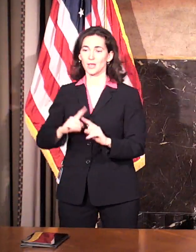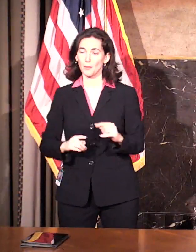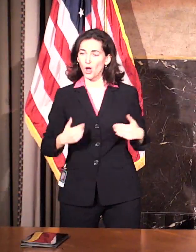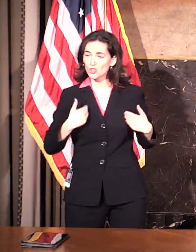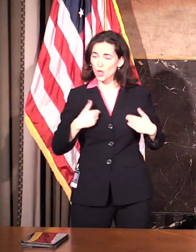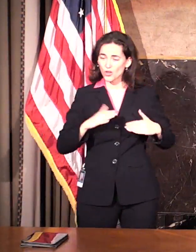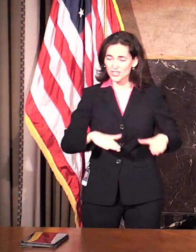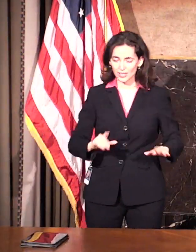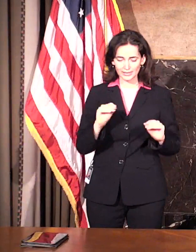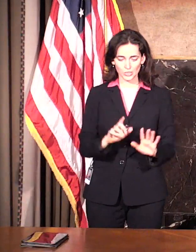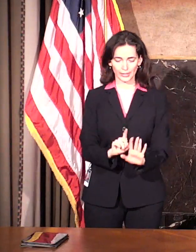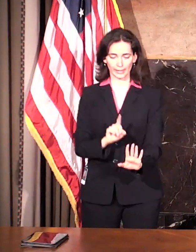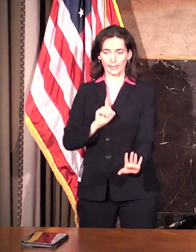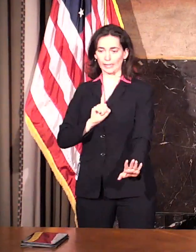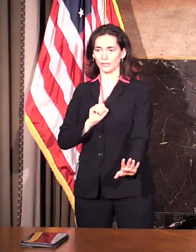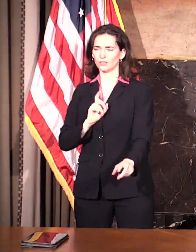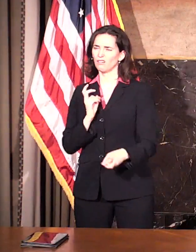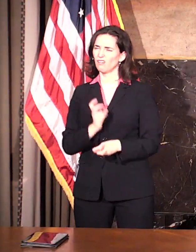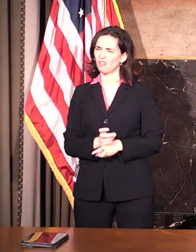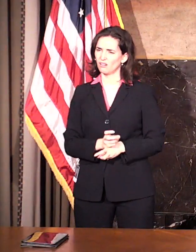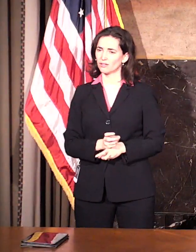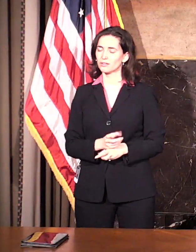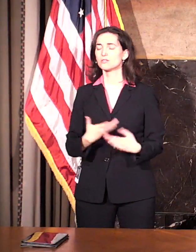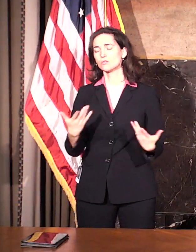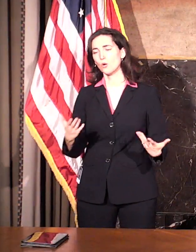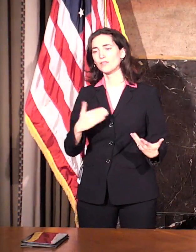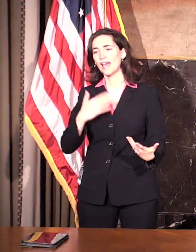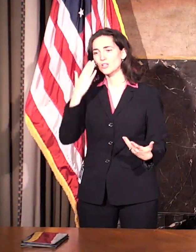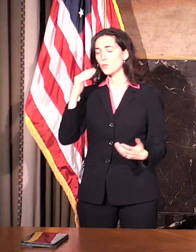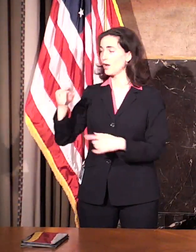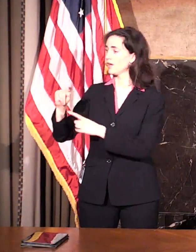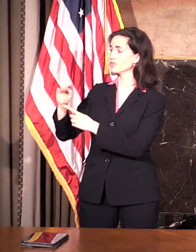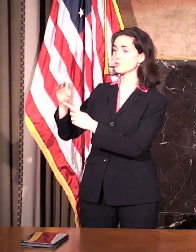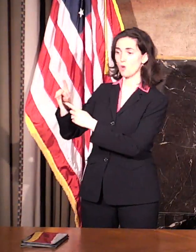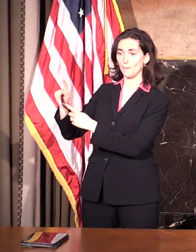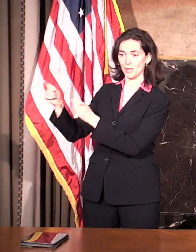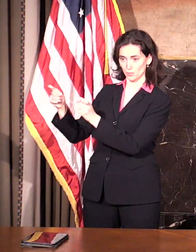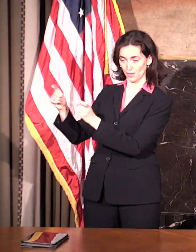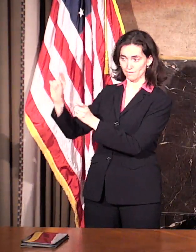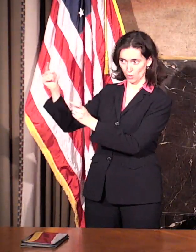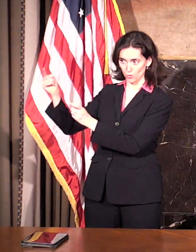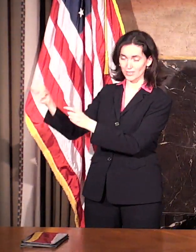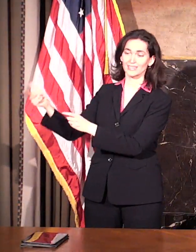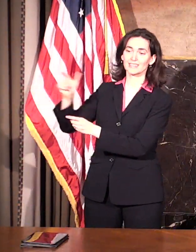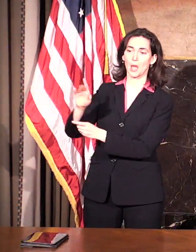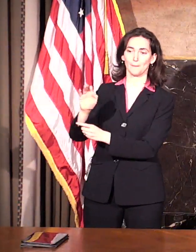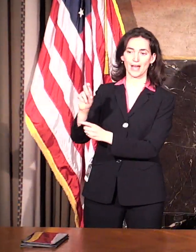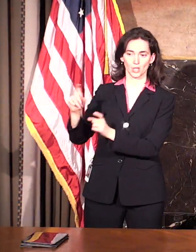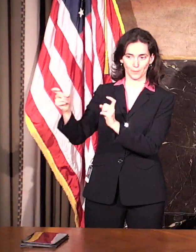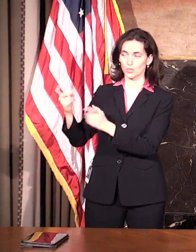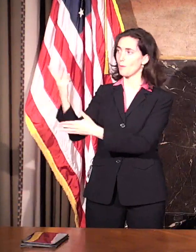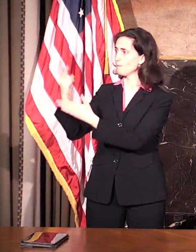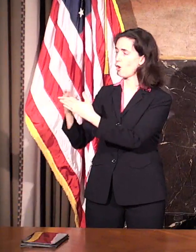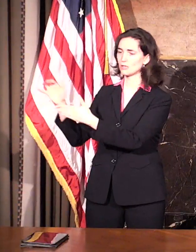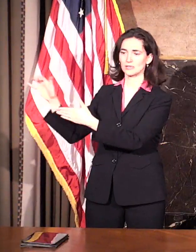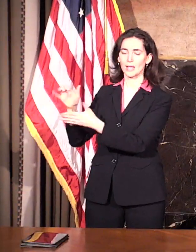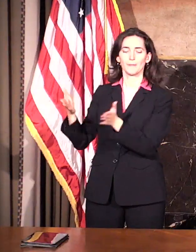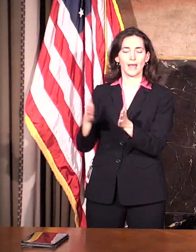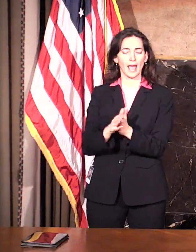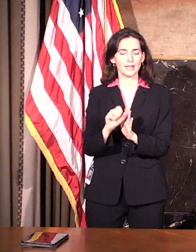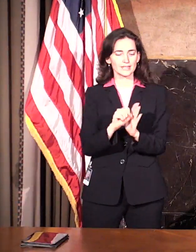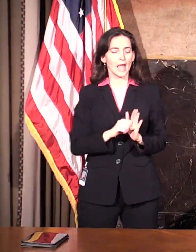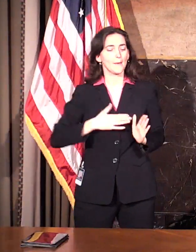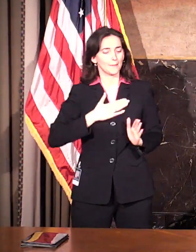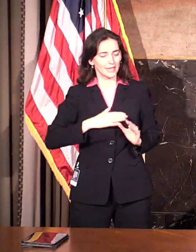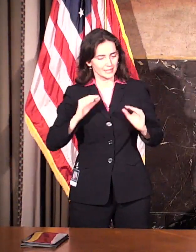those reasons, and the Trump administration first, and now the Biden administration has asked states to prioritize